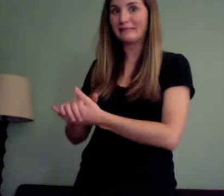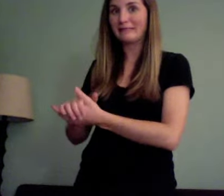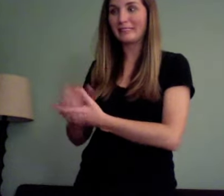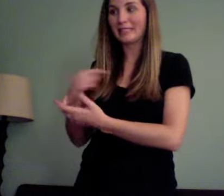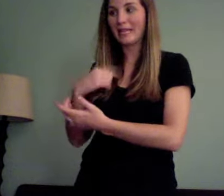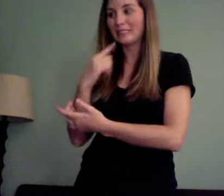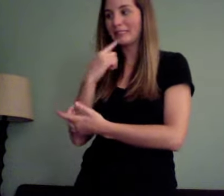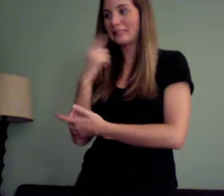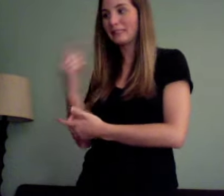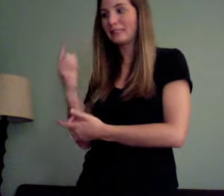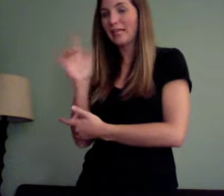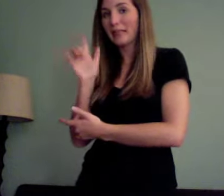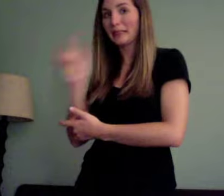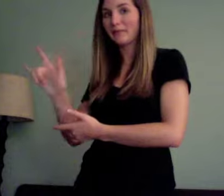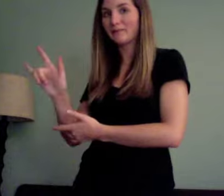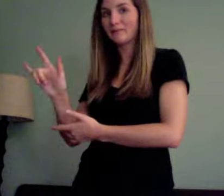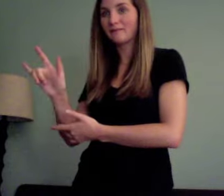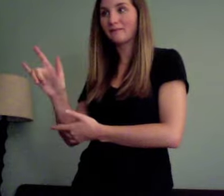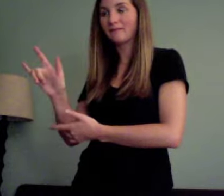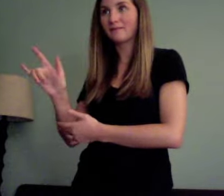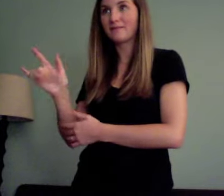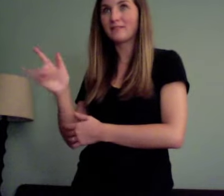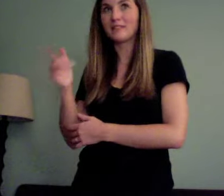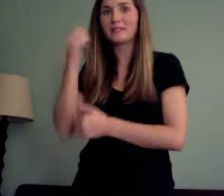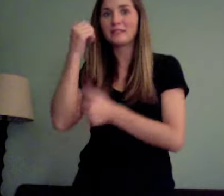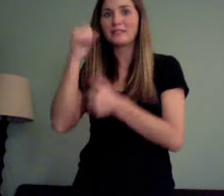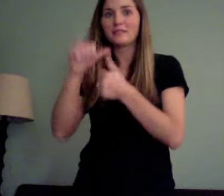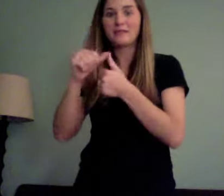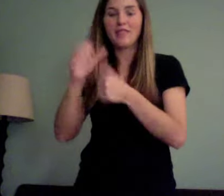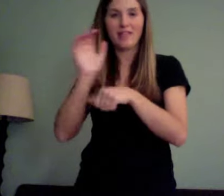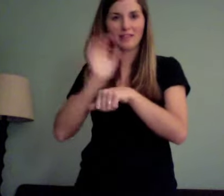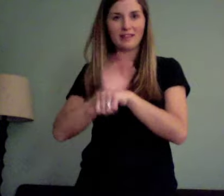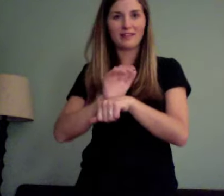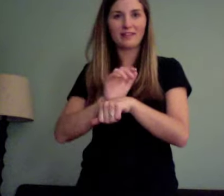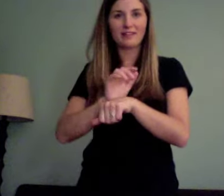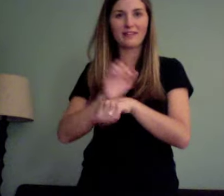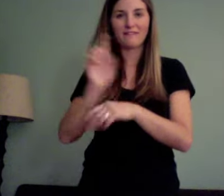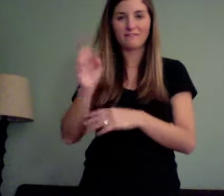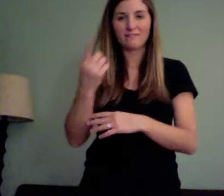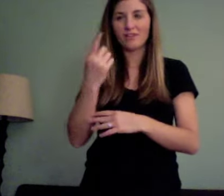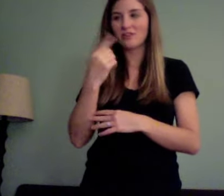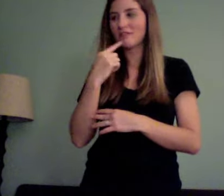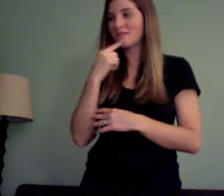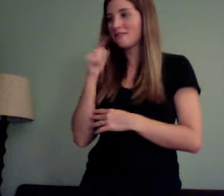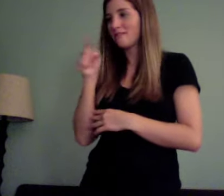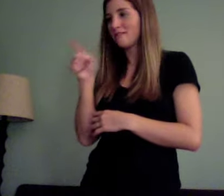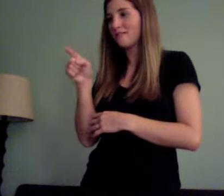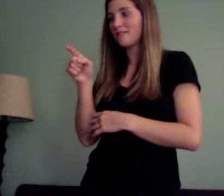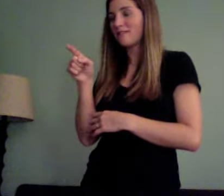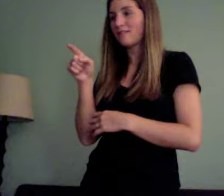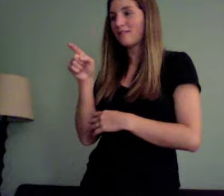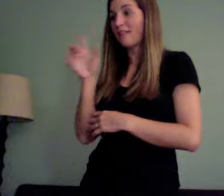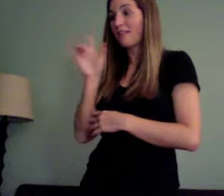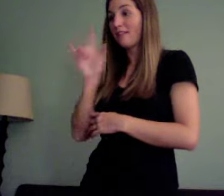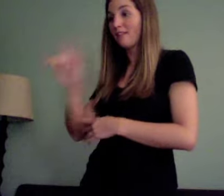I remember that night that I first told Jenny, I love her. I put my heart on the